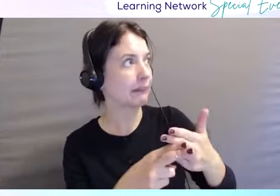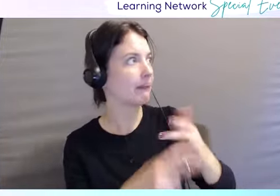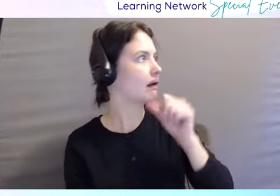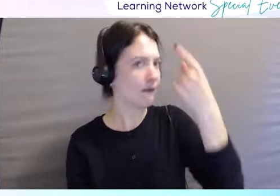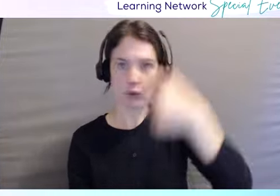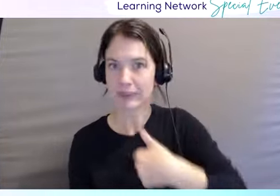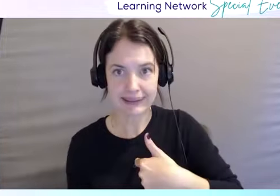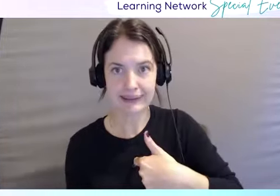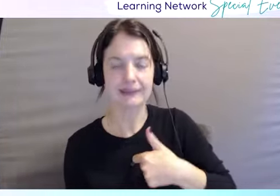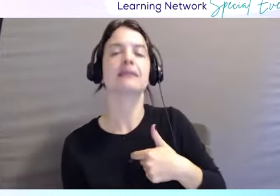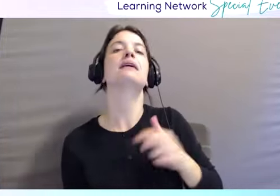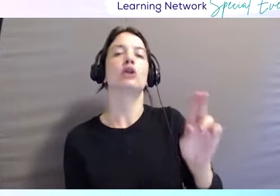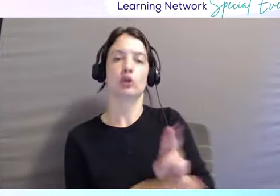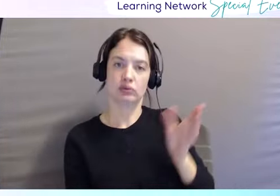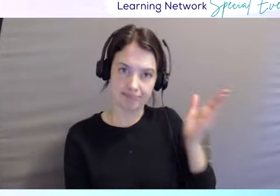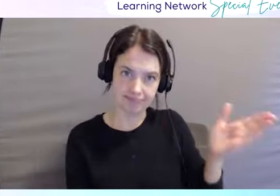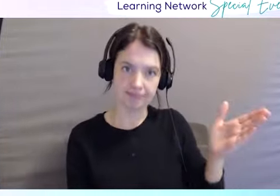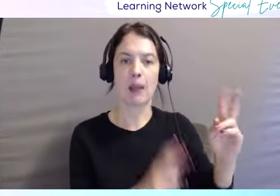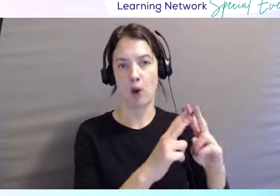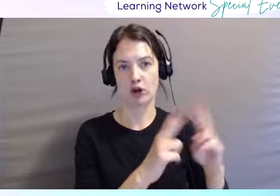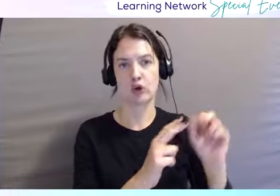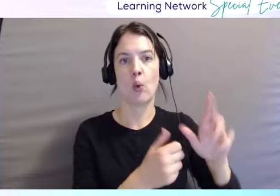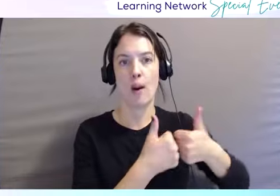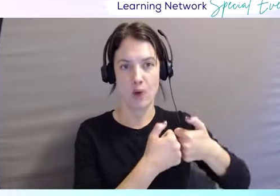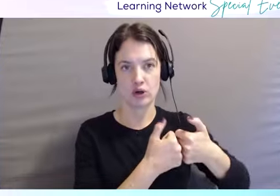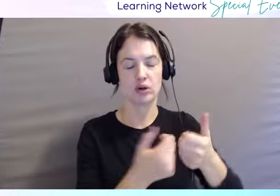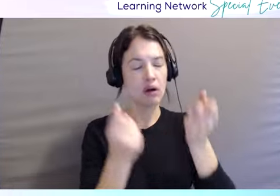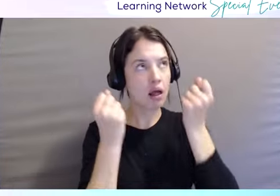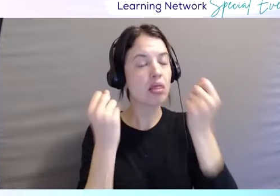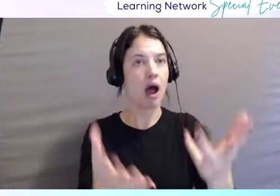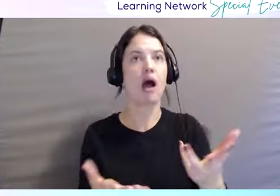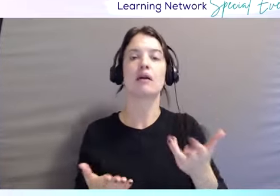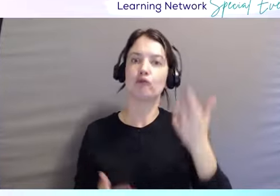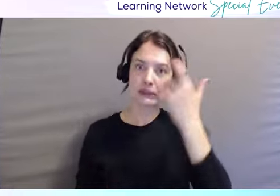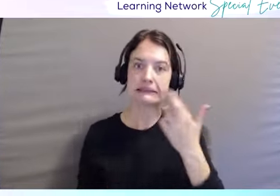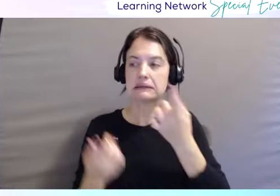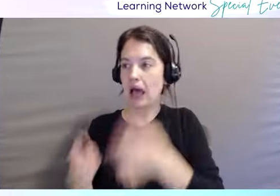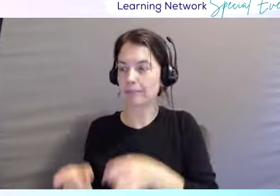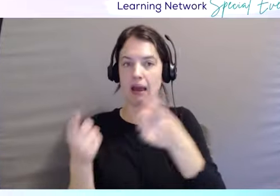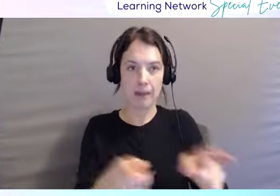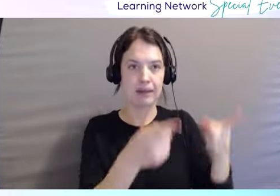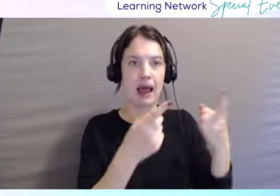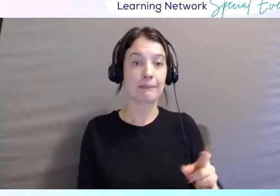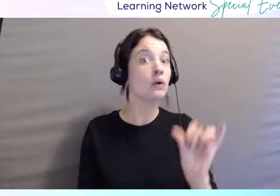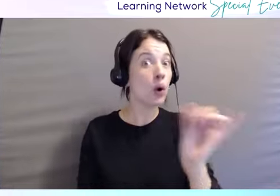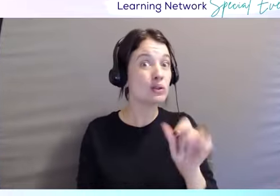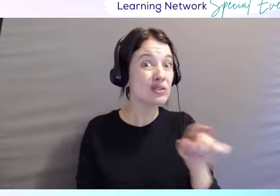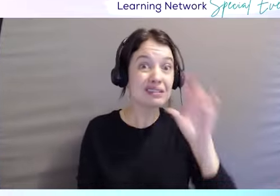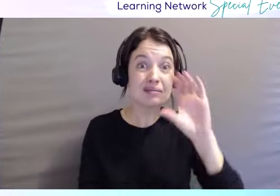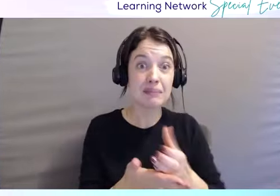the perpetrator. So there's lots to think about here. And also, this diagram from Carol Warshaw